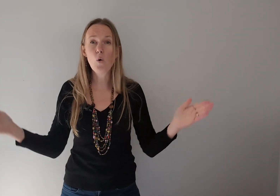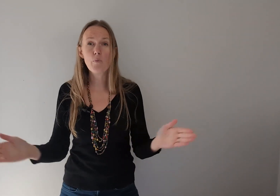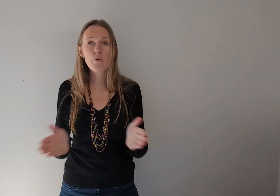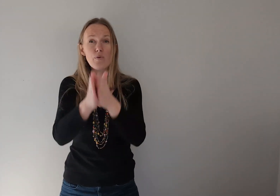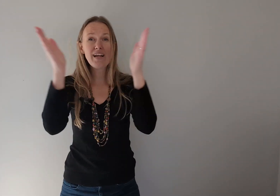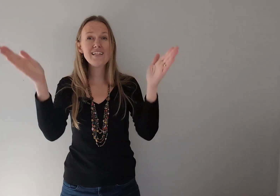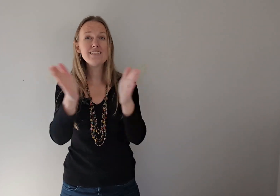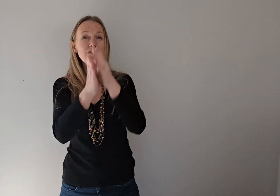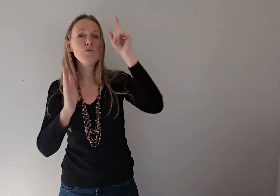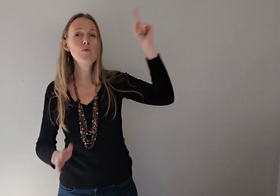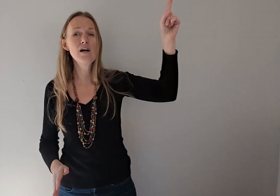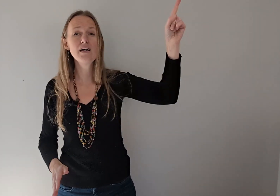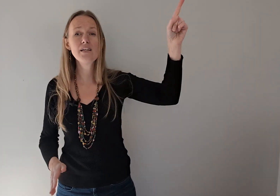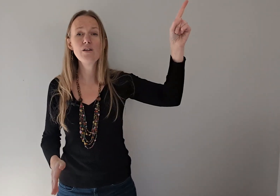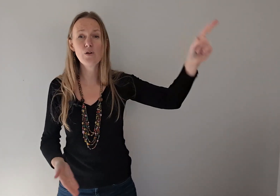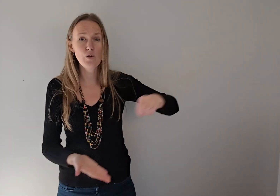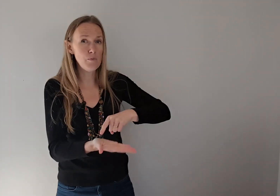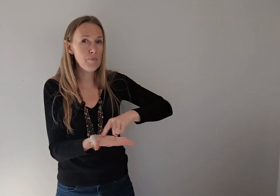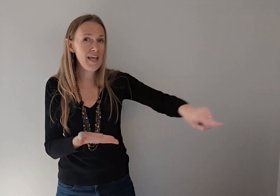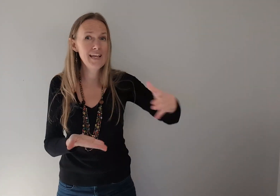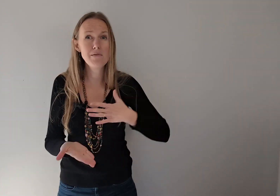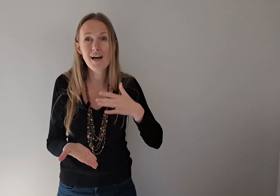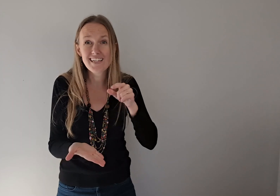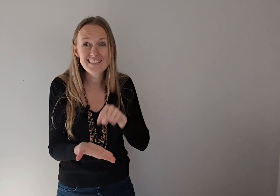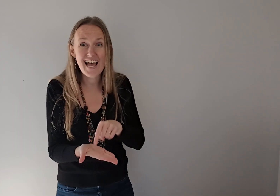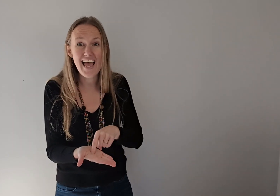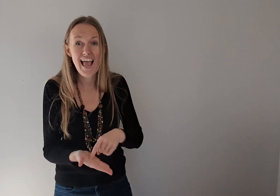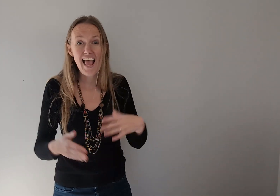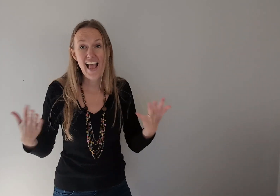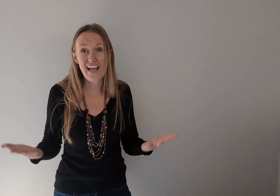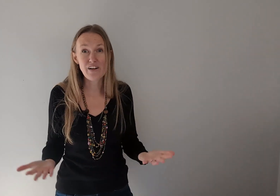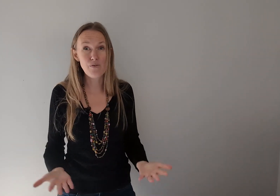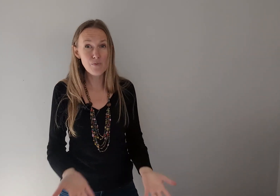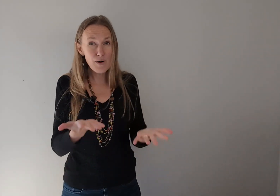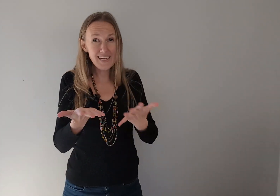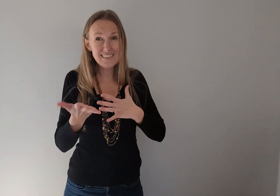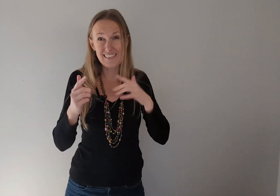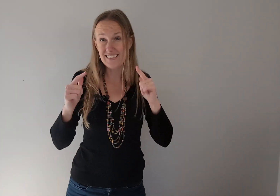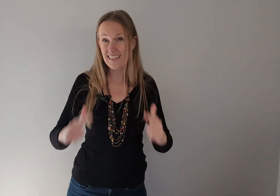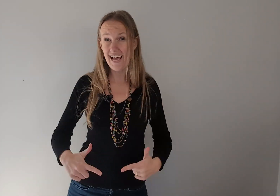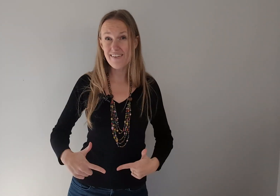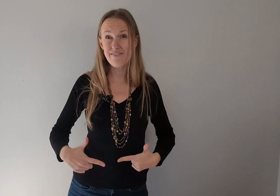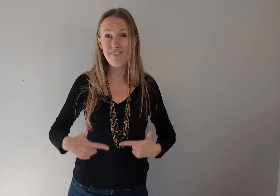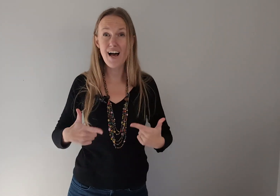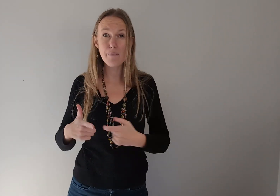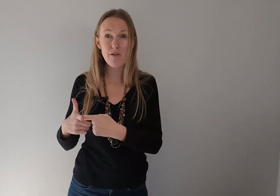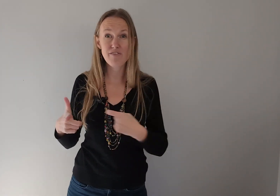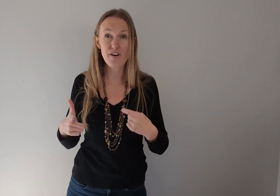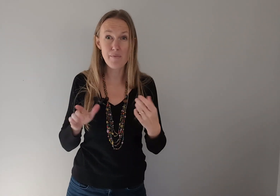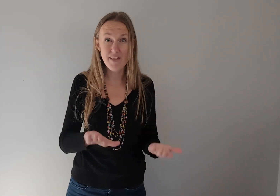oh, praise the one who paid my debt and raised this life up from